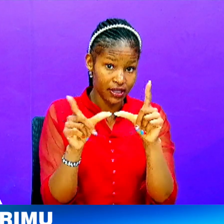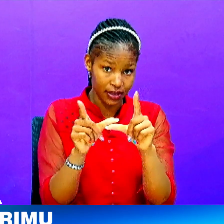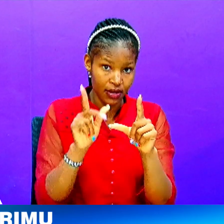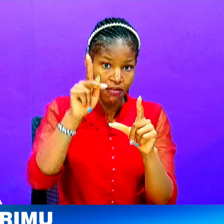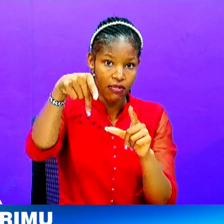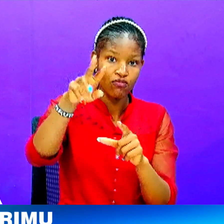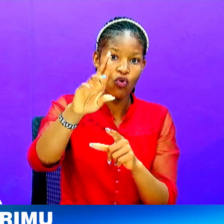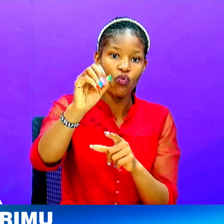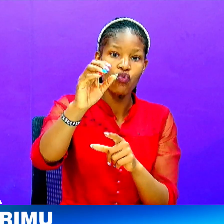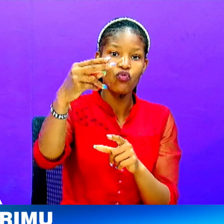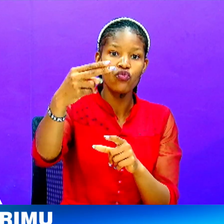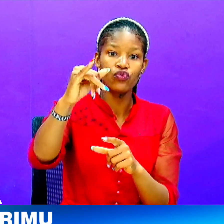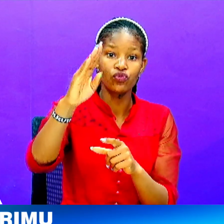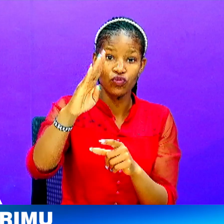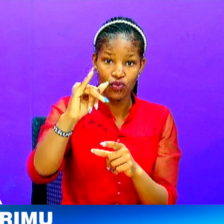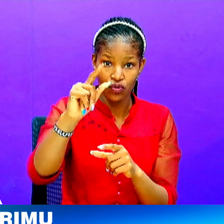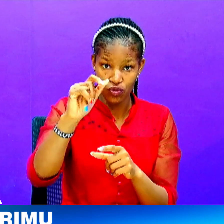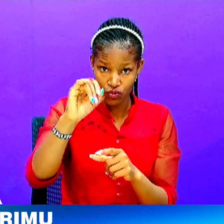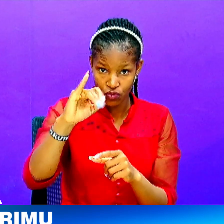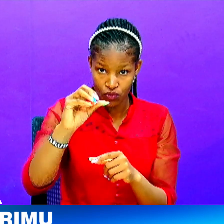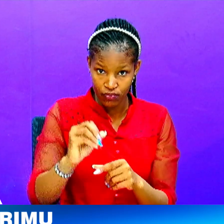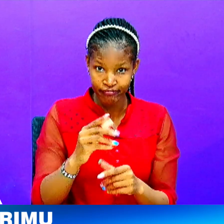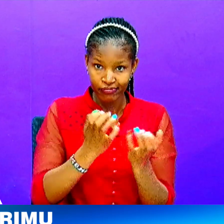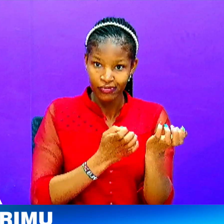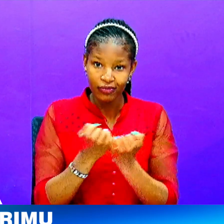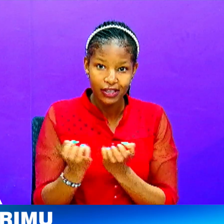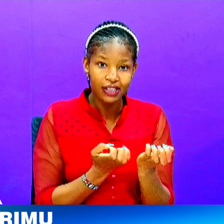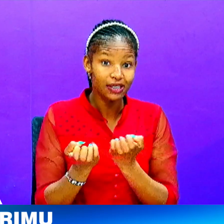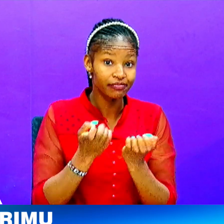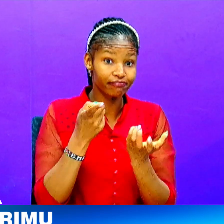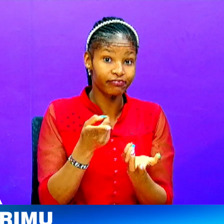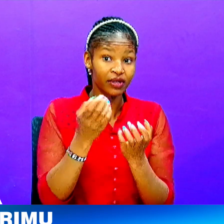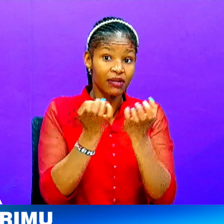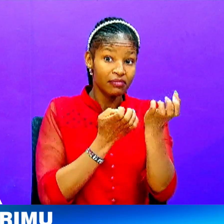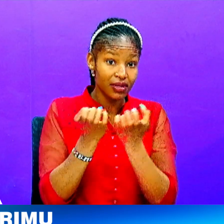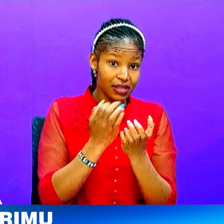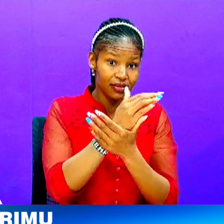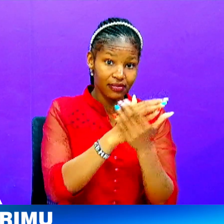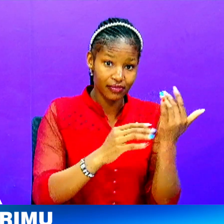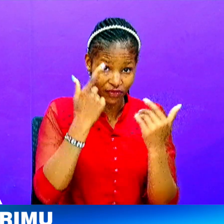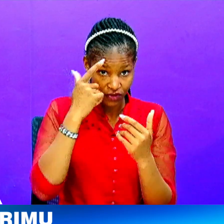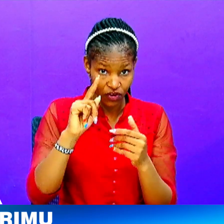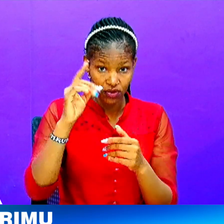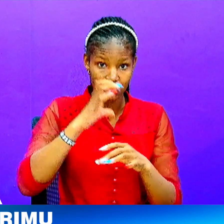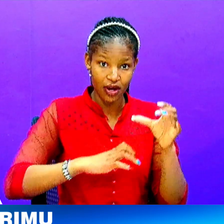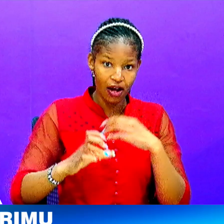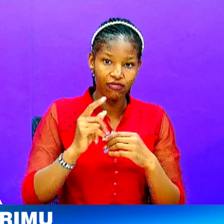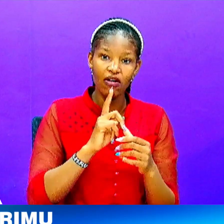Business Activities for Non-Citizens Order